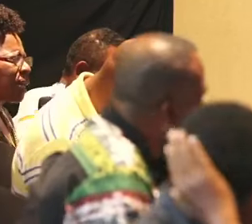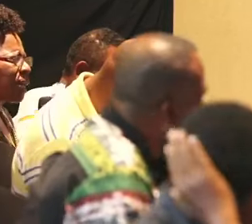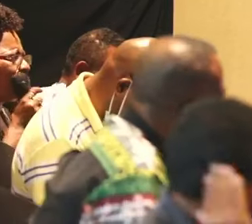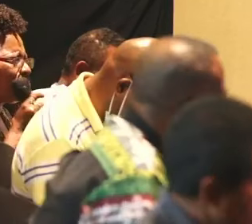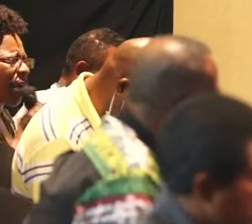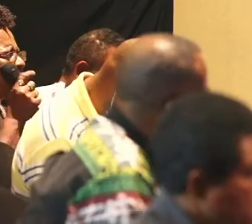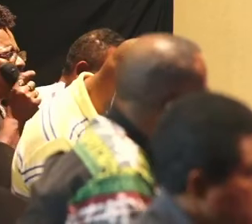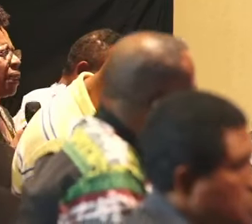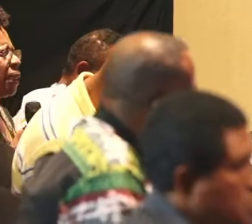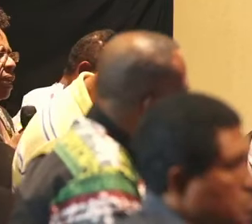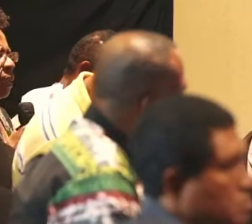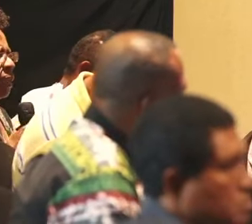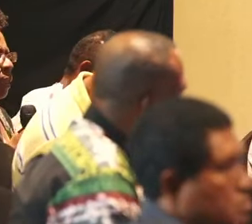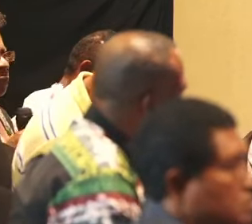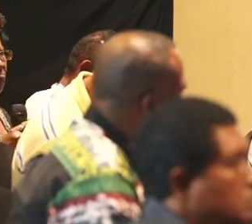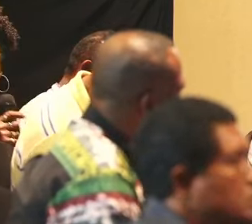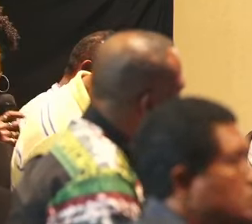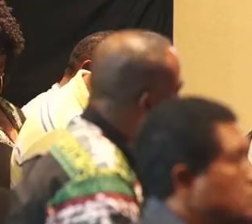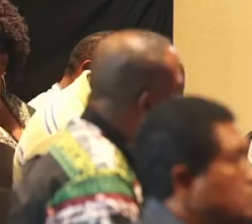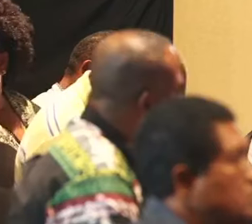like stop, now, me plus like harim all this, like kind of something.